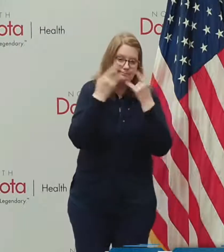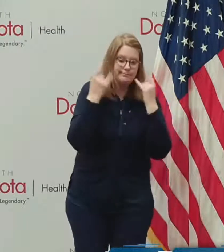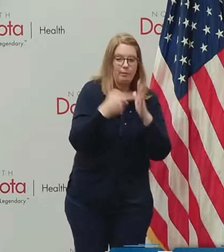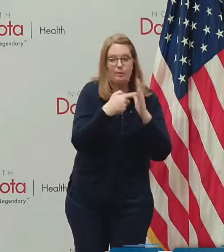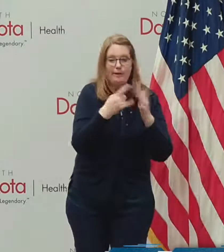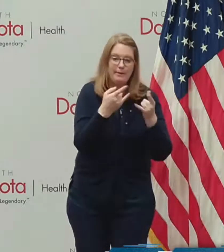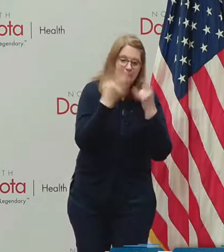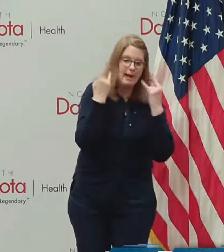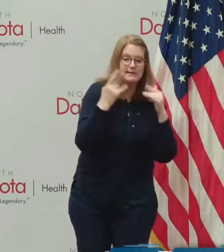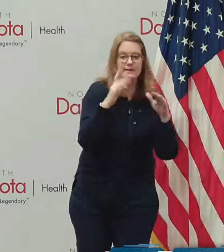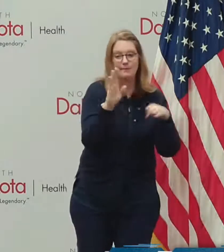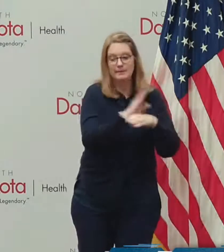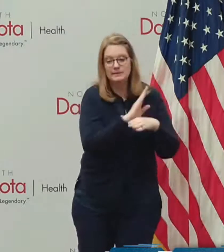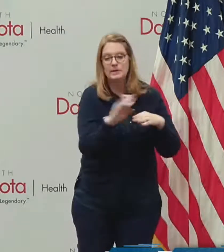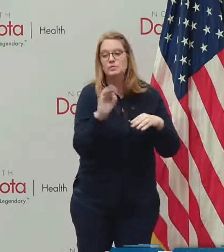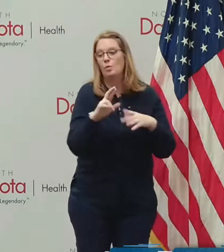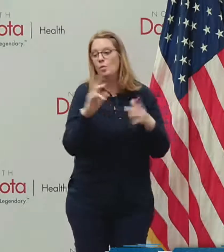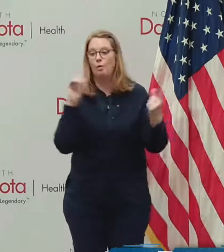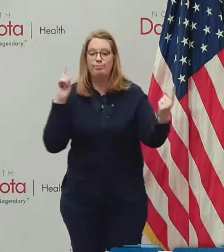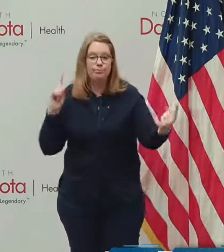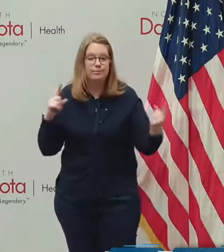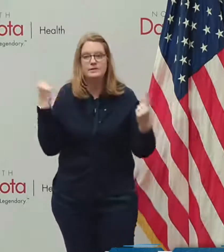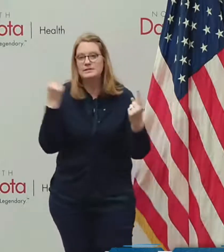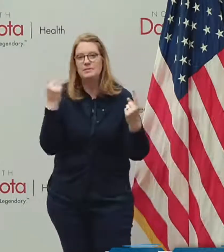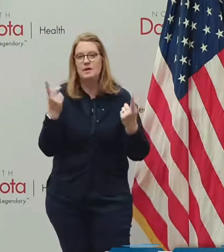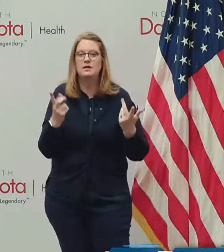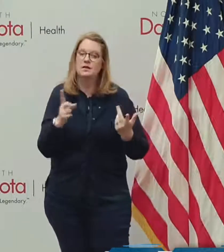others to make changes to their business model